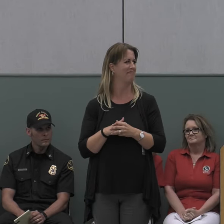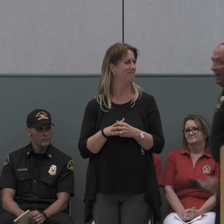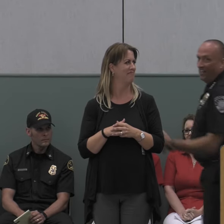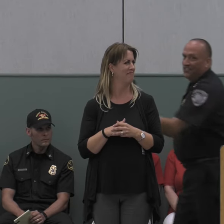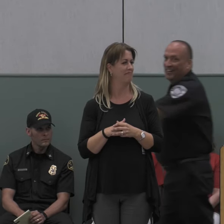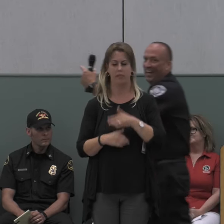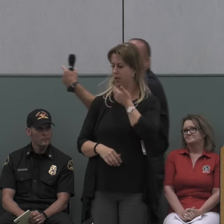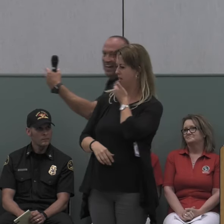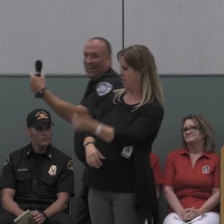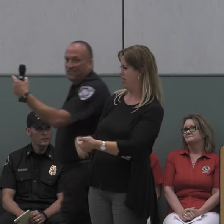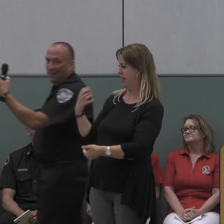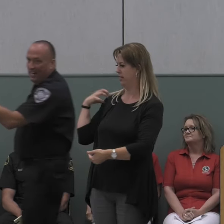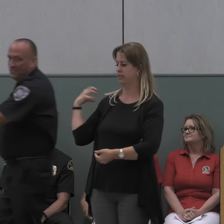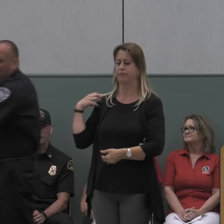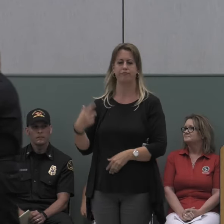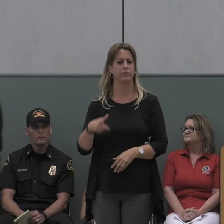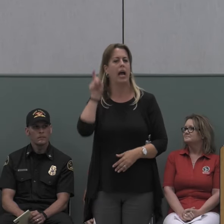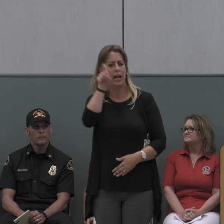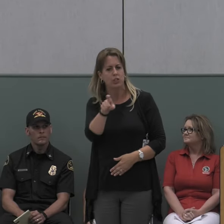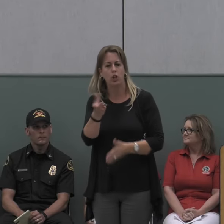Thank you, Chief. Thank you, Chief.